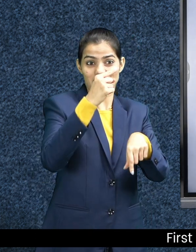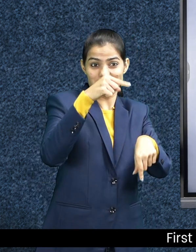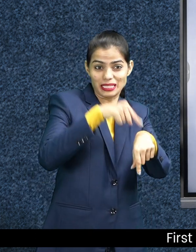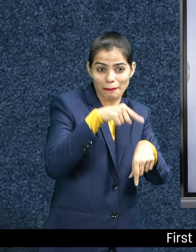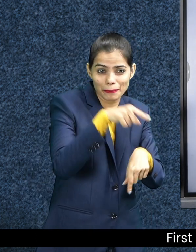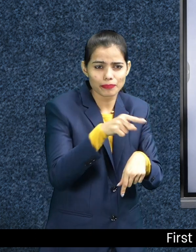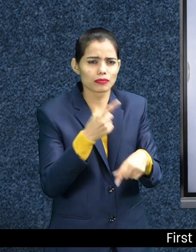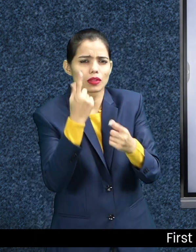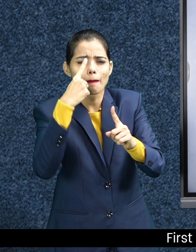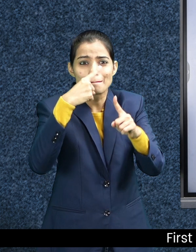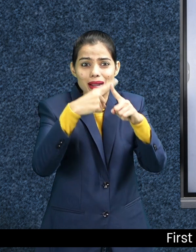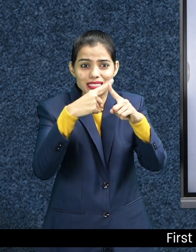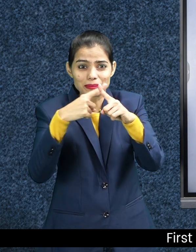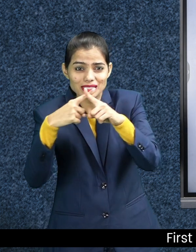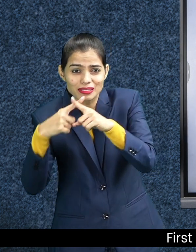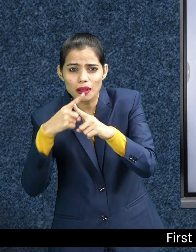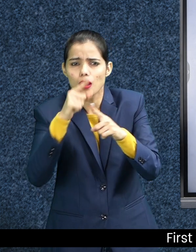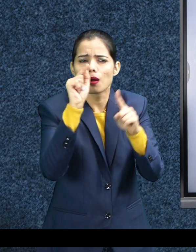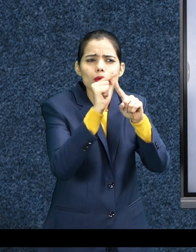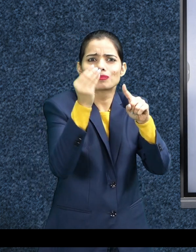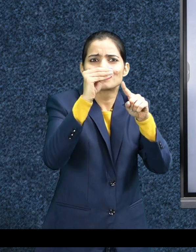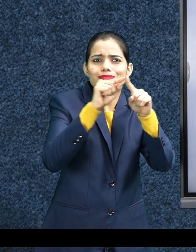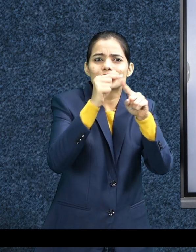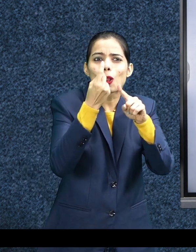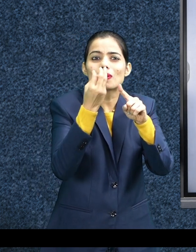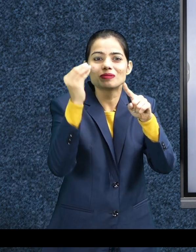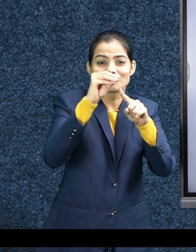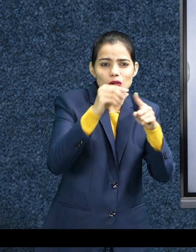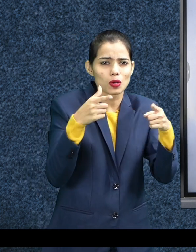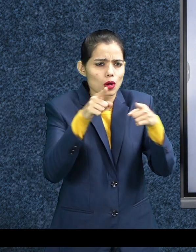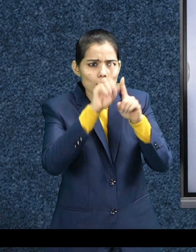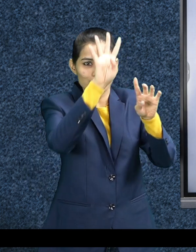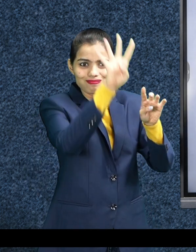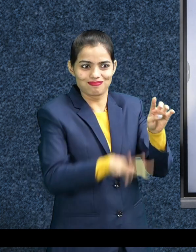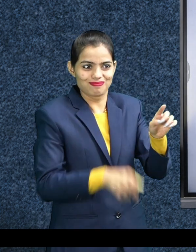First, multiply the marks column with students column, then we get Fi Xi.